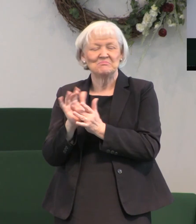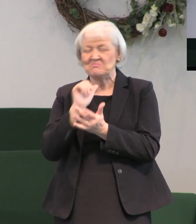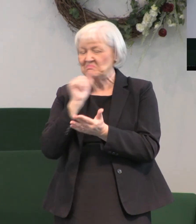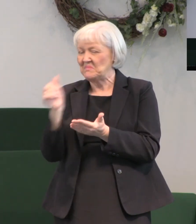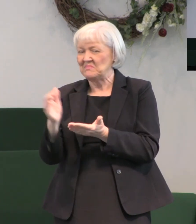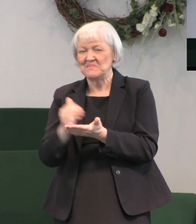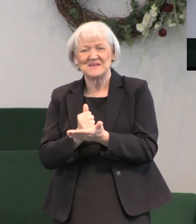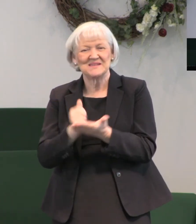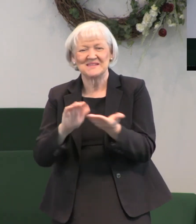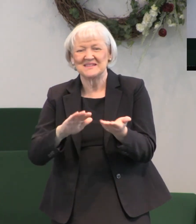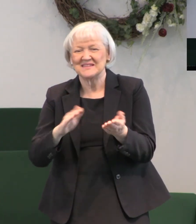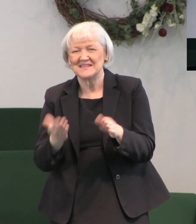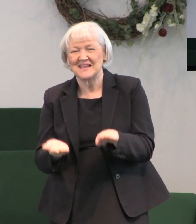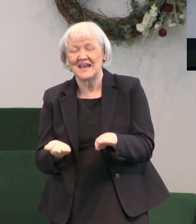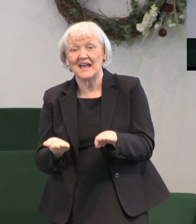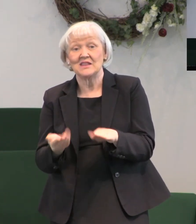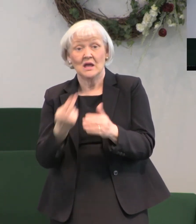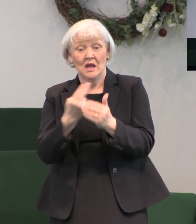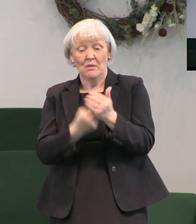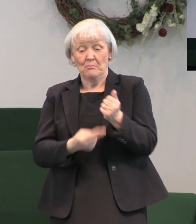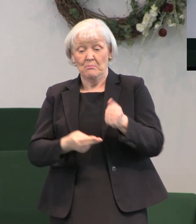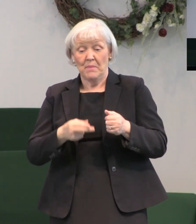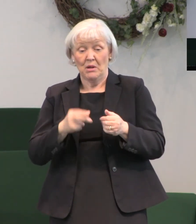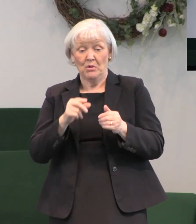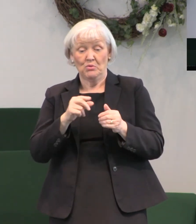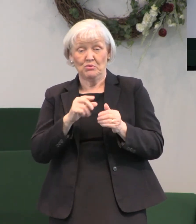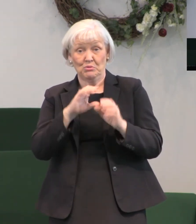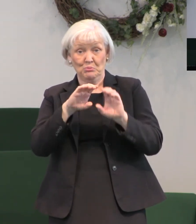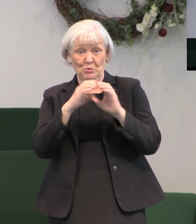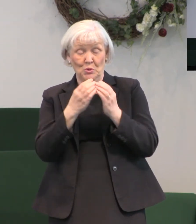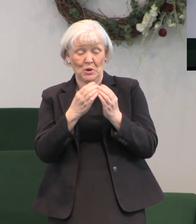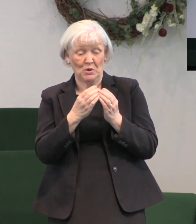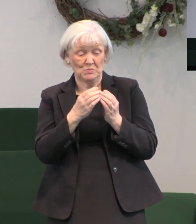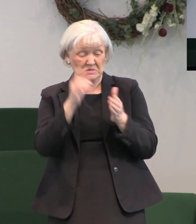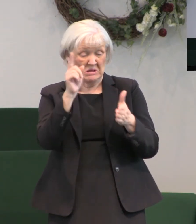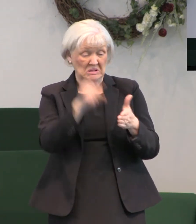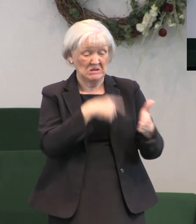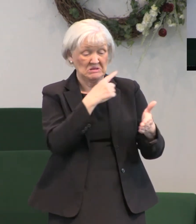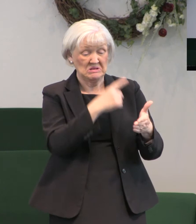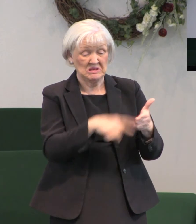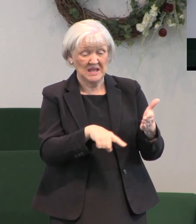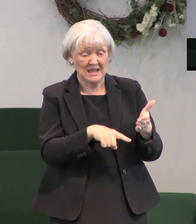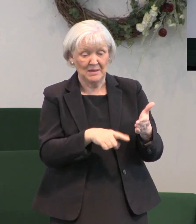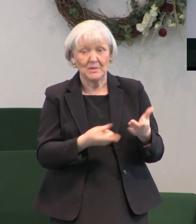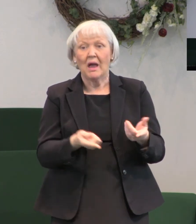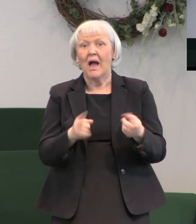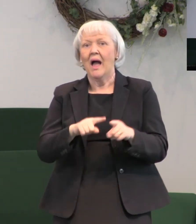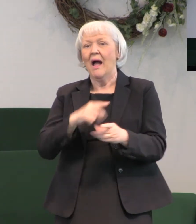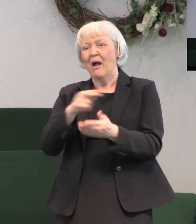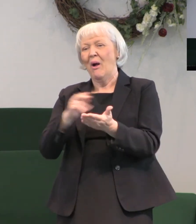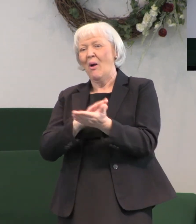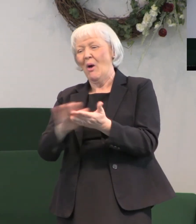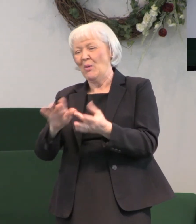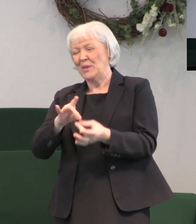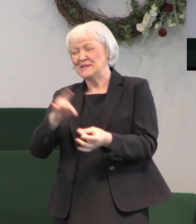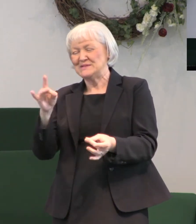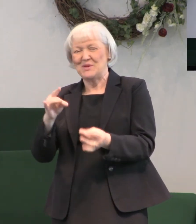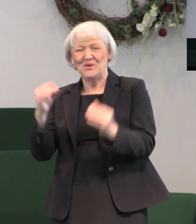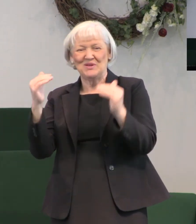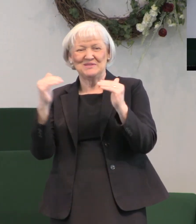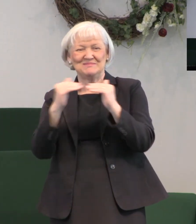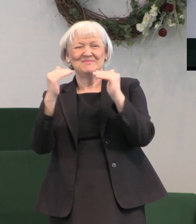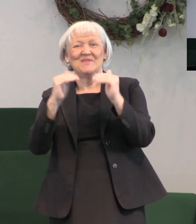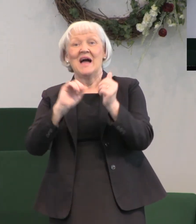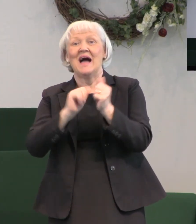and though both groups condemned Him, the Holy Spirit justified Him by His resurrection.